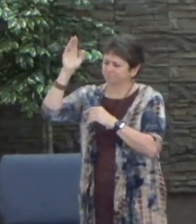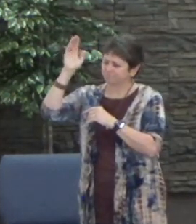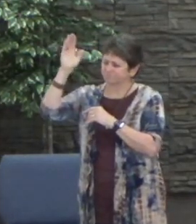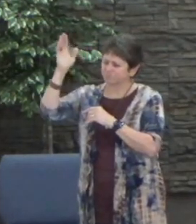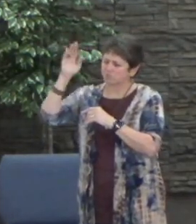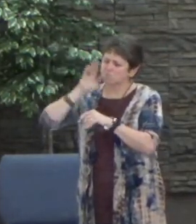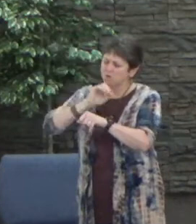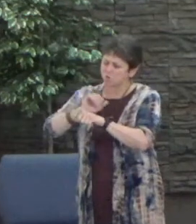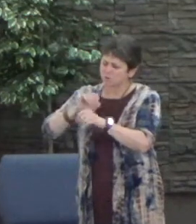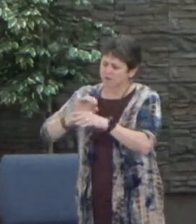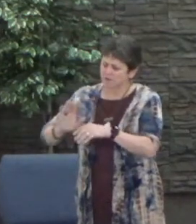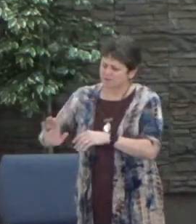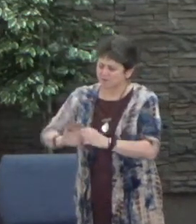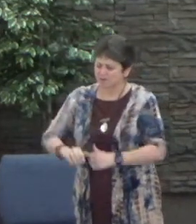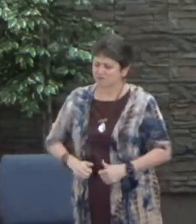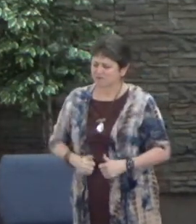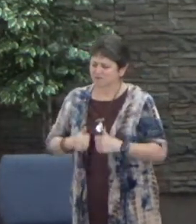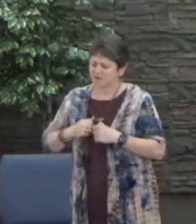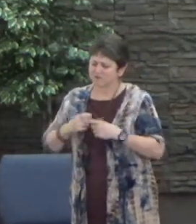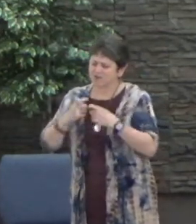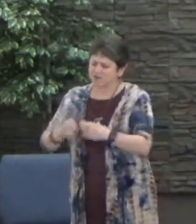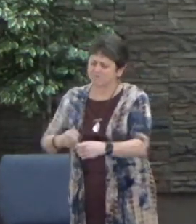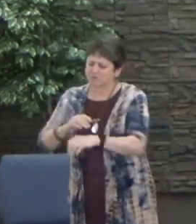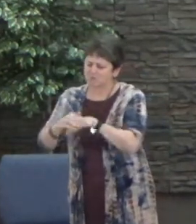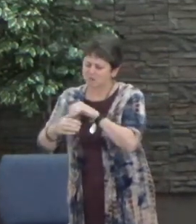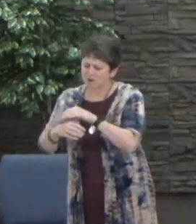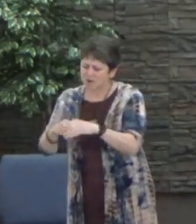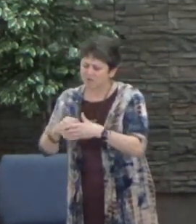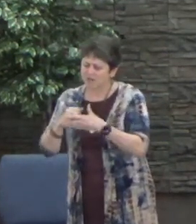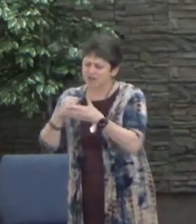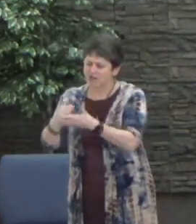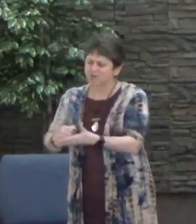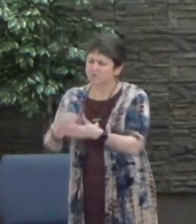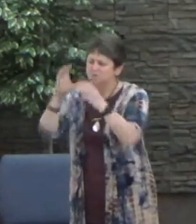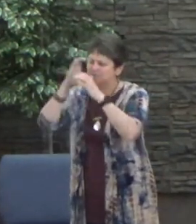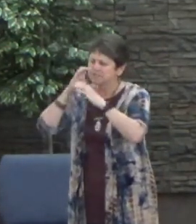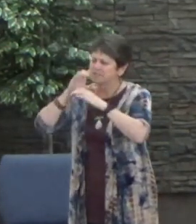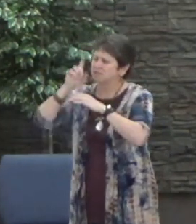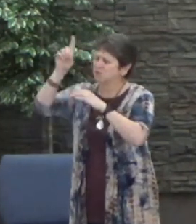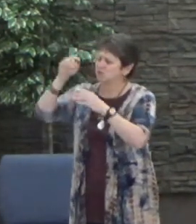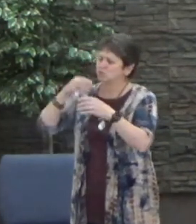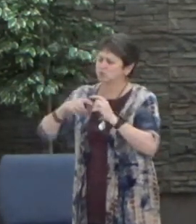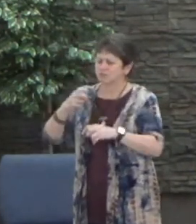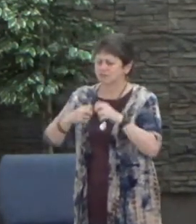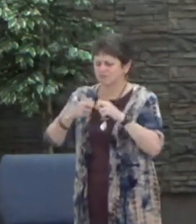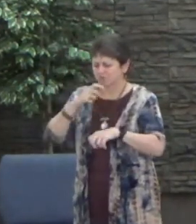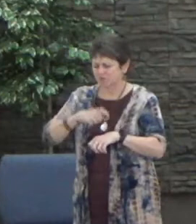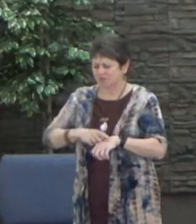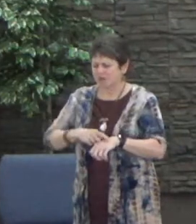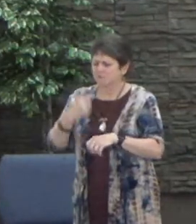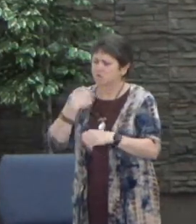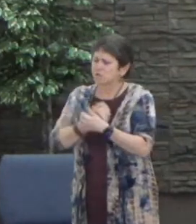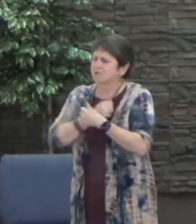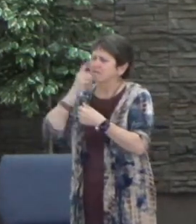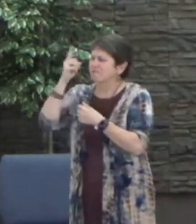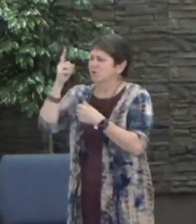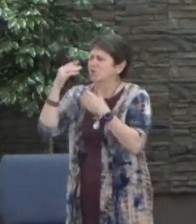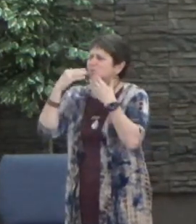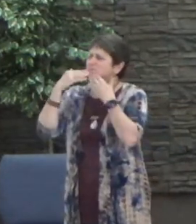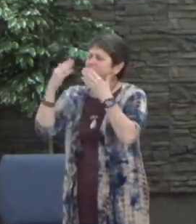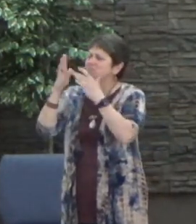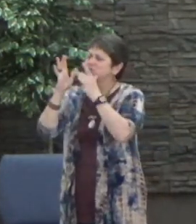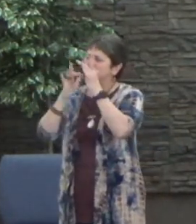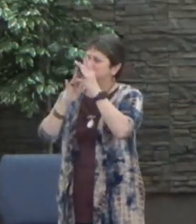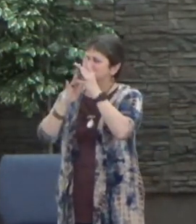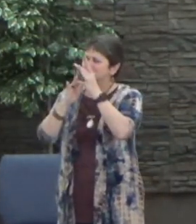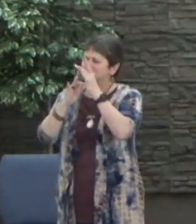be at work in their lives. Father, give them comfort. Help them to seek you during these difficult days. Father, we love you. We thank you for